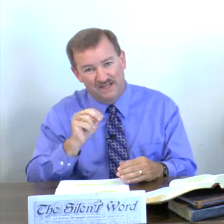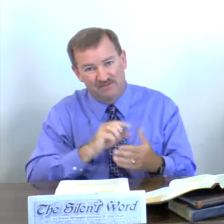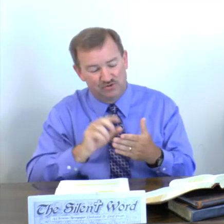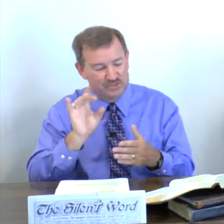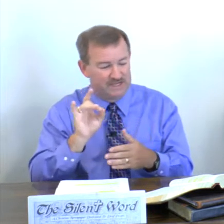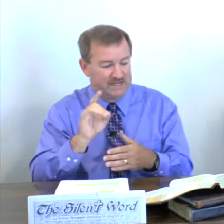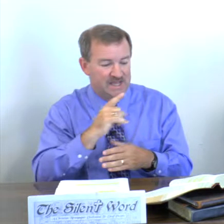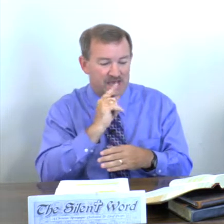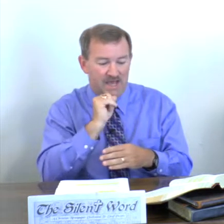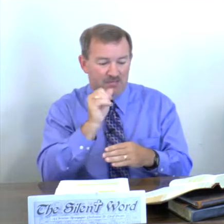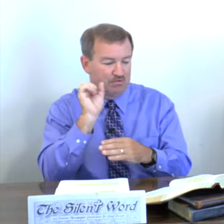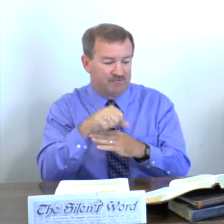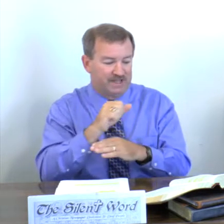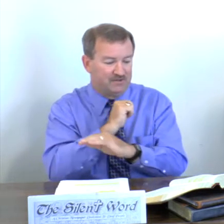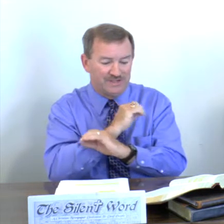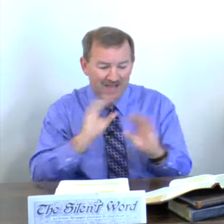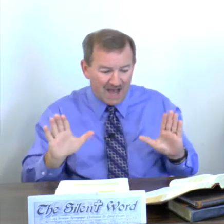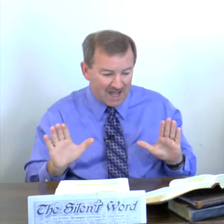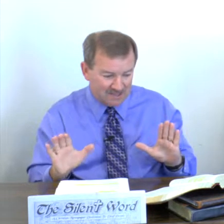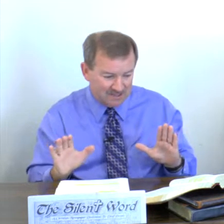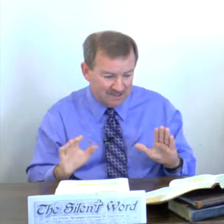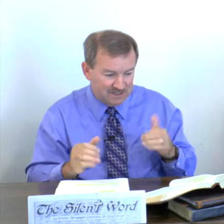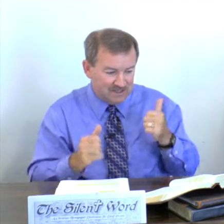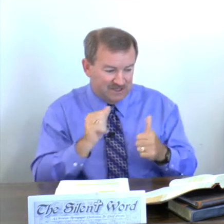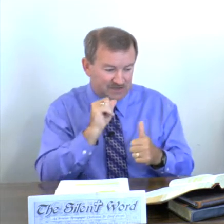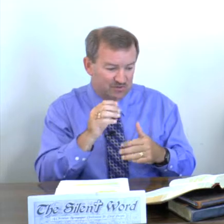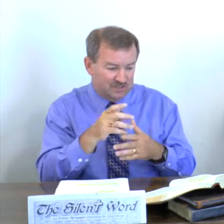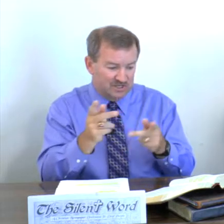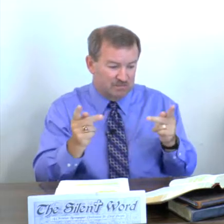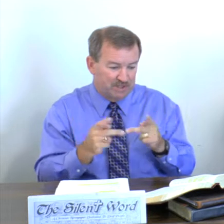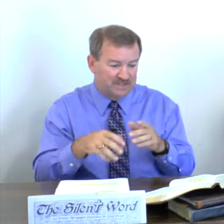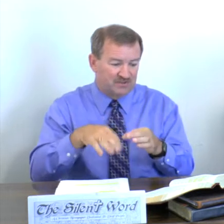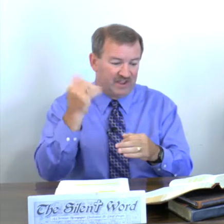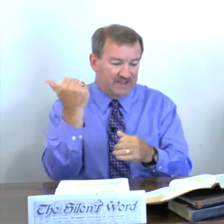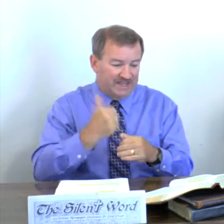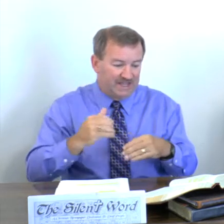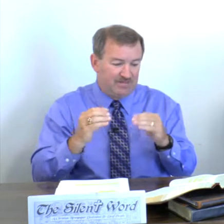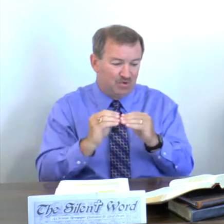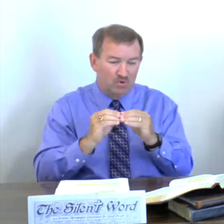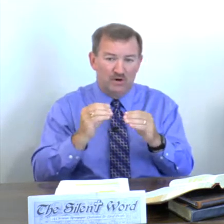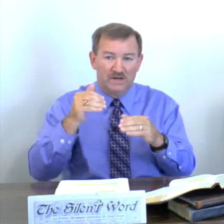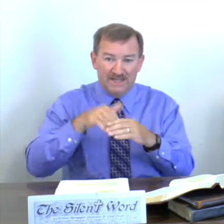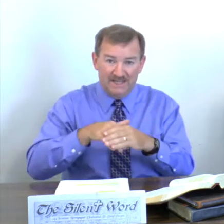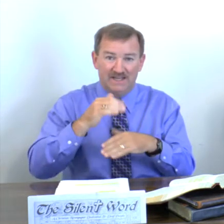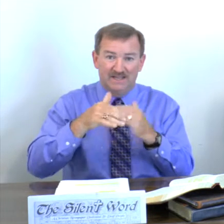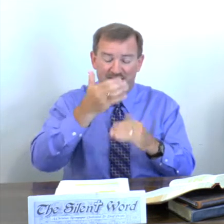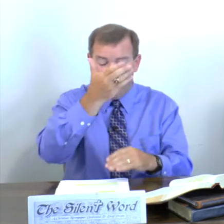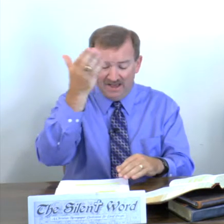in verse 8, "and prevailed not, neither was their place found any more in